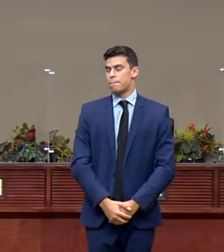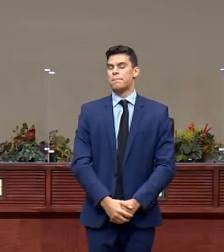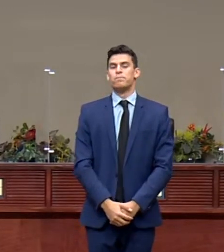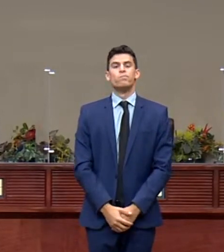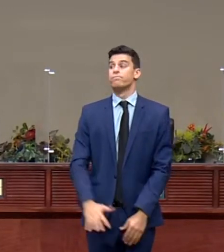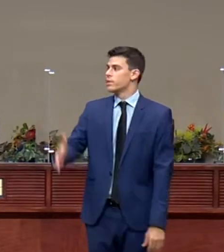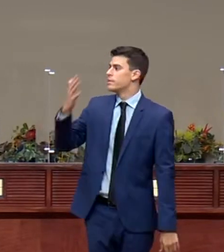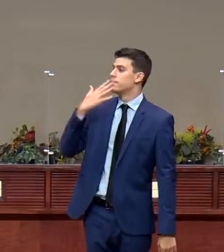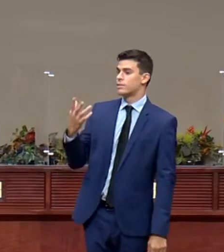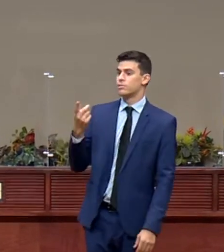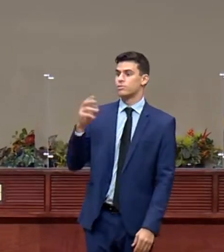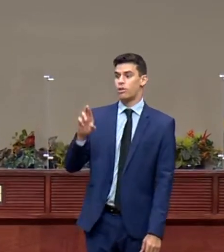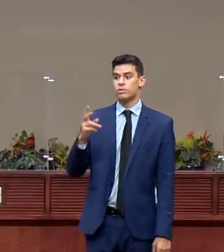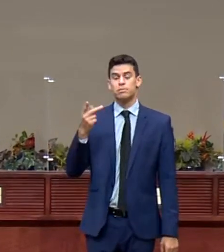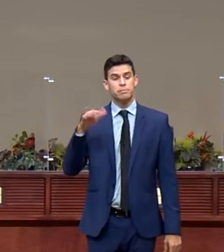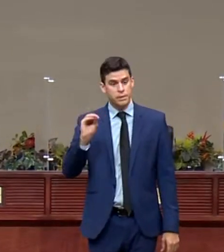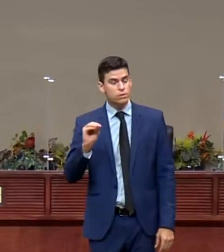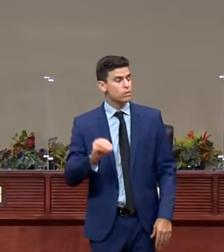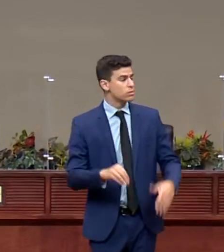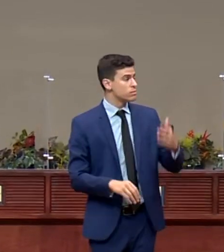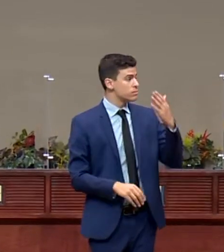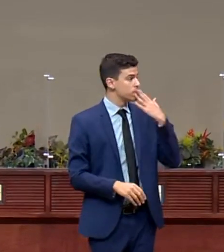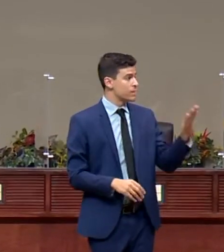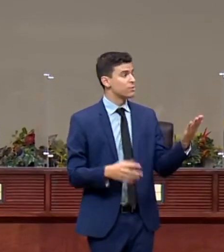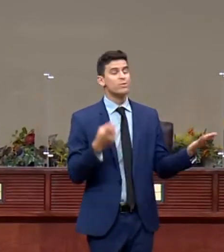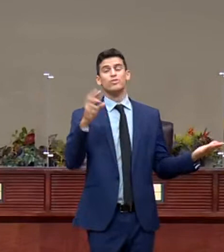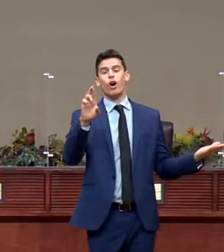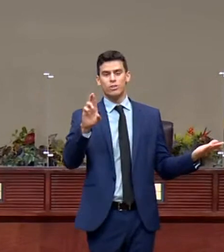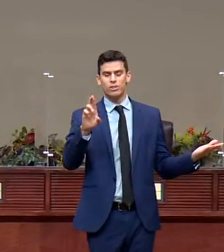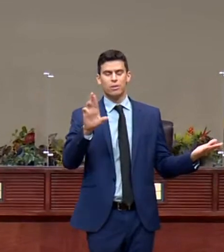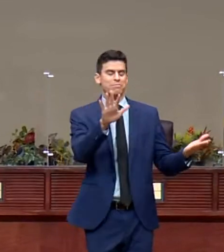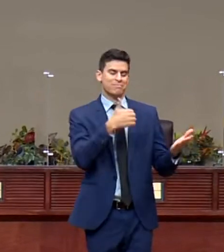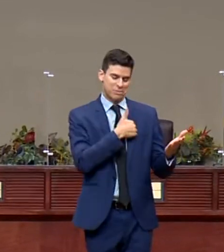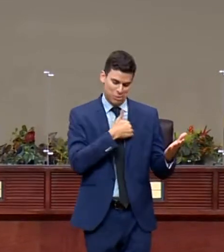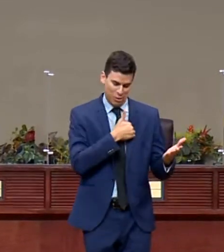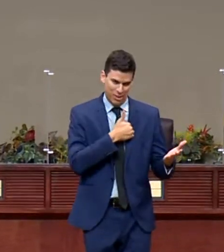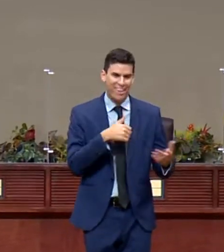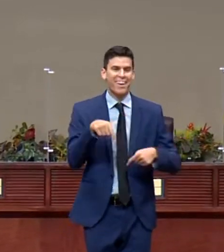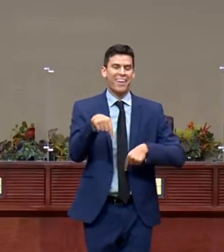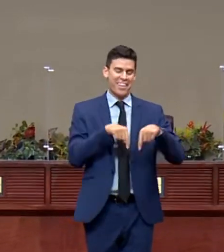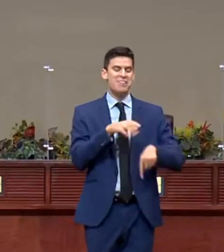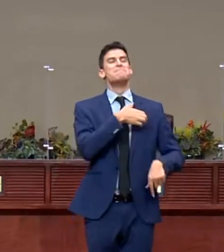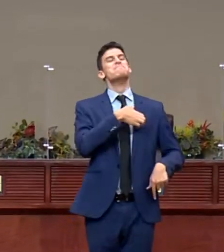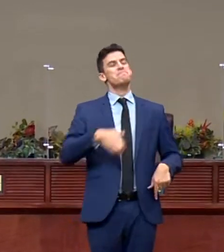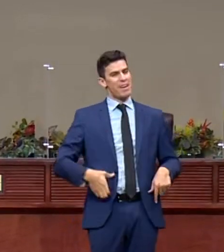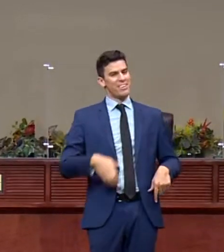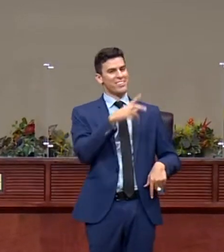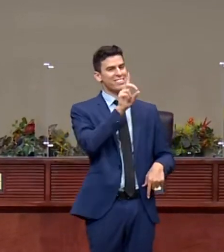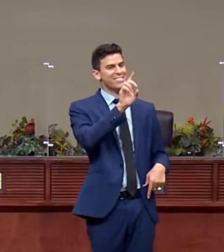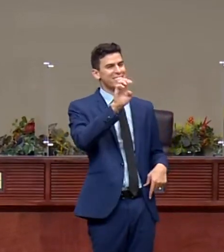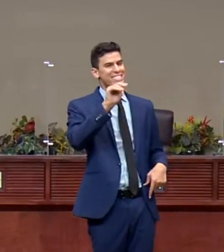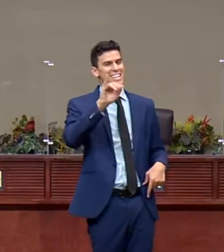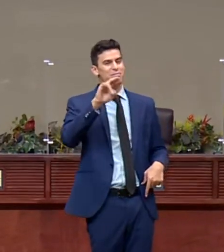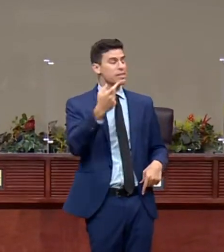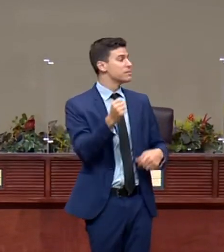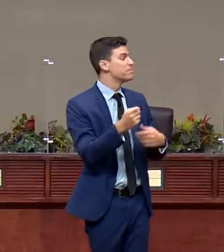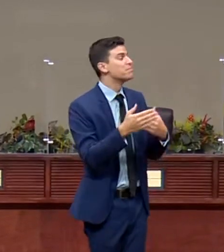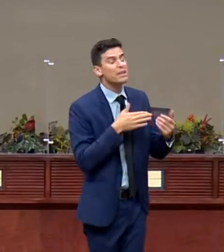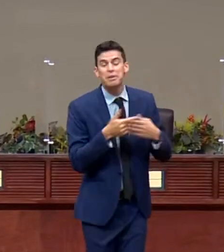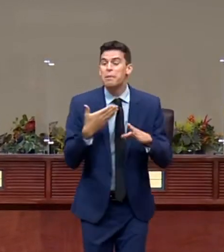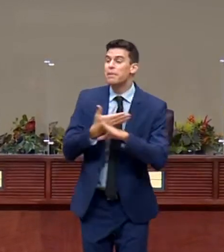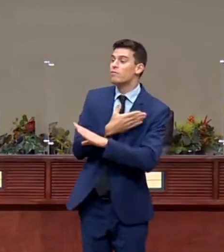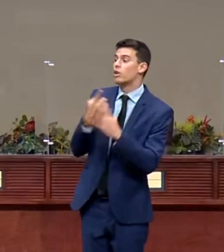Thank you, Dr. Pino, Dr. Demings, Mayor Demings. Before I begin, I just want to be clear. I've served